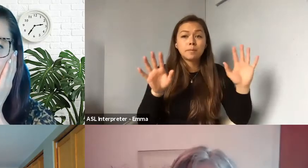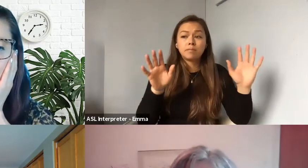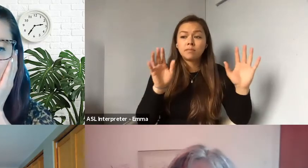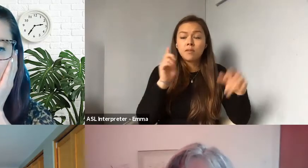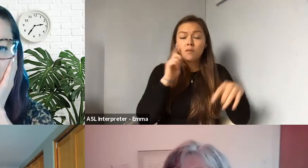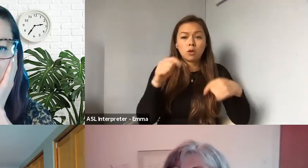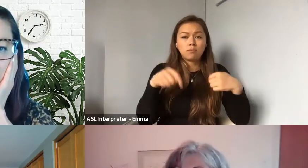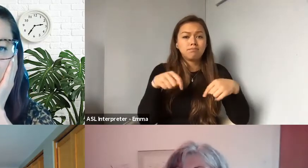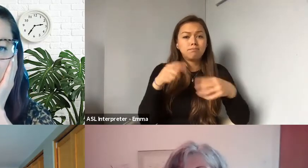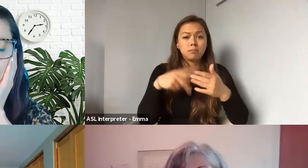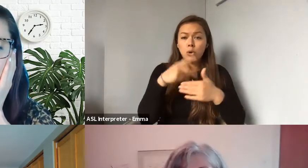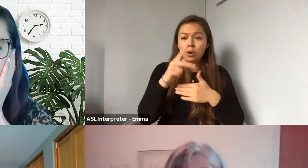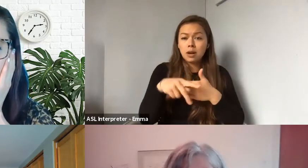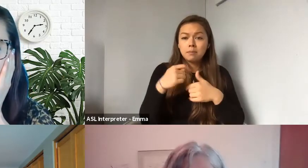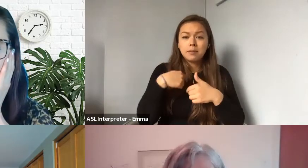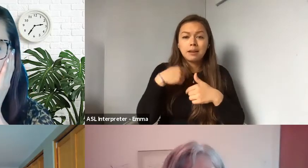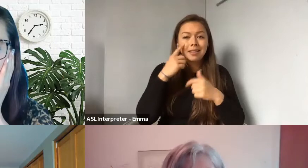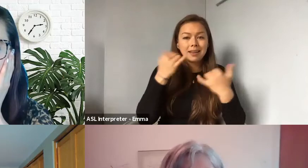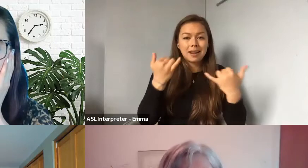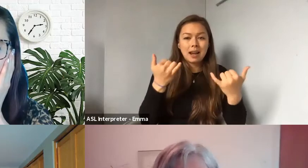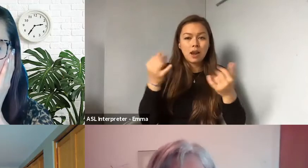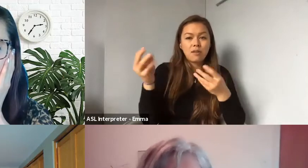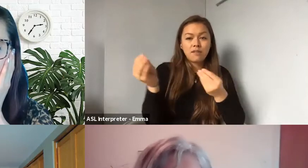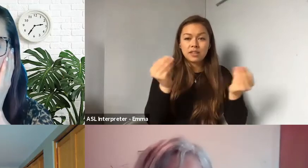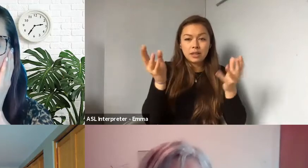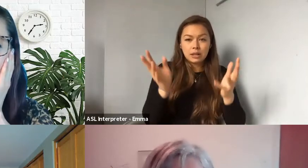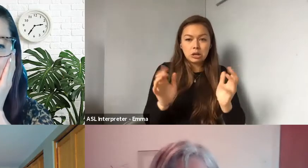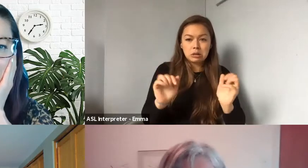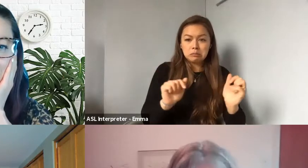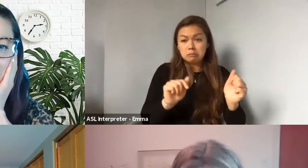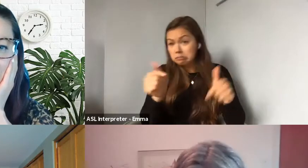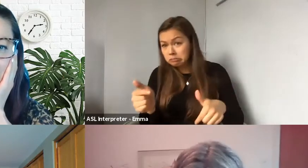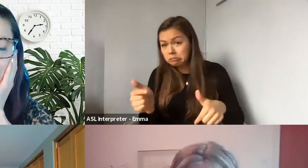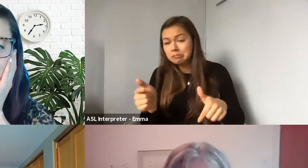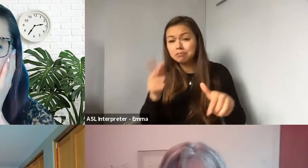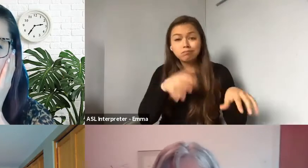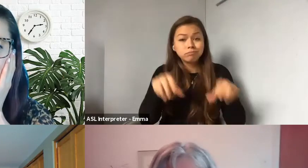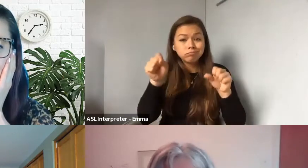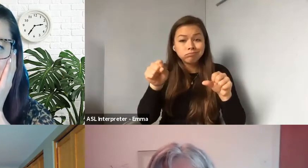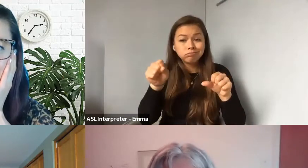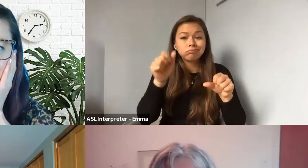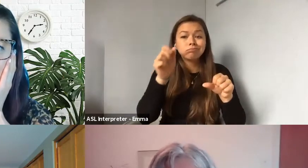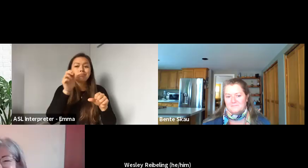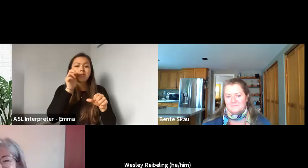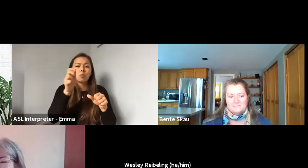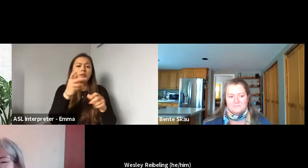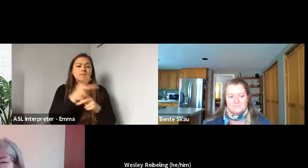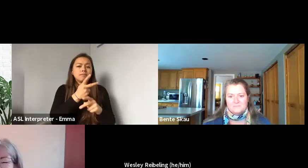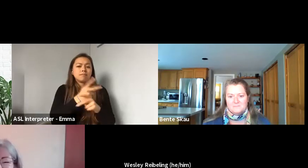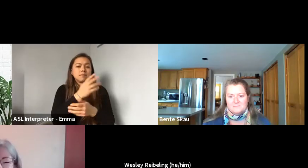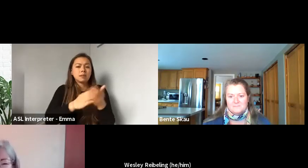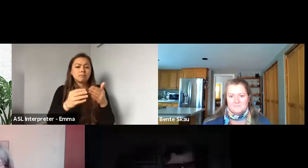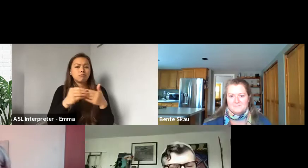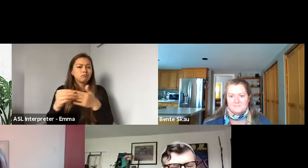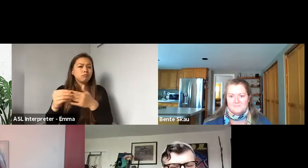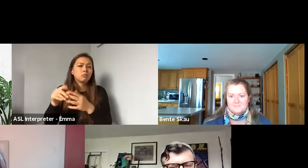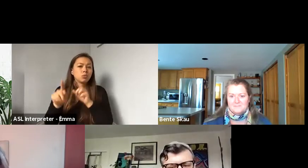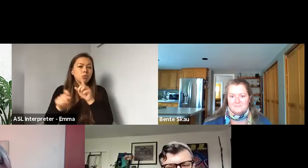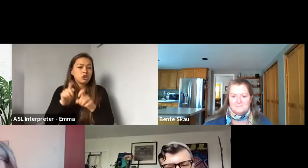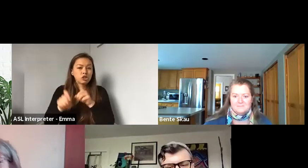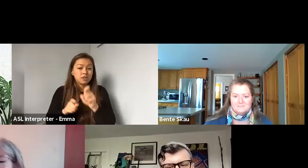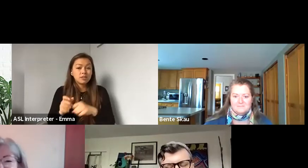the wonderful facilitators are going to take back over and navigate some of these questions that have come up. Yes,